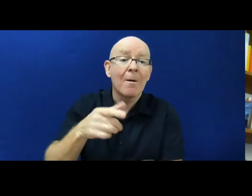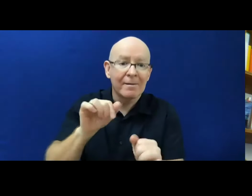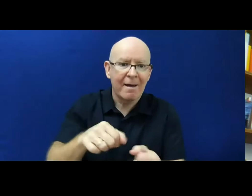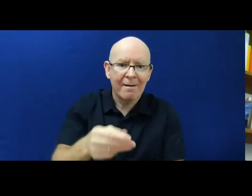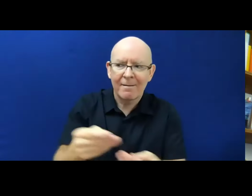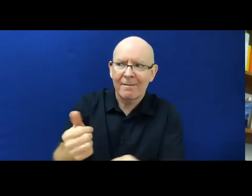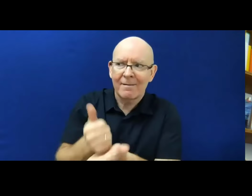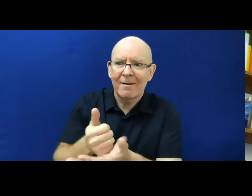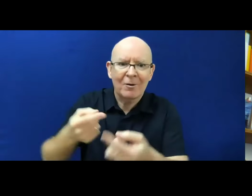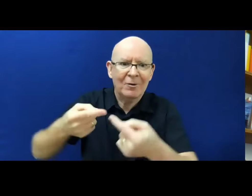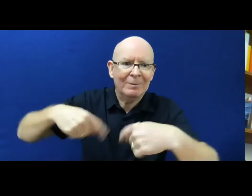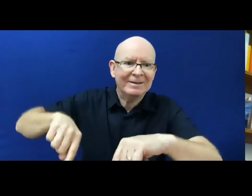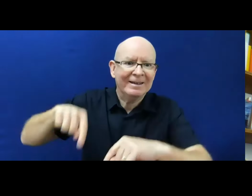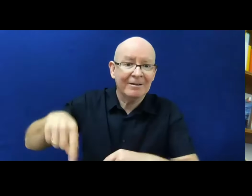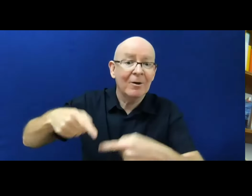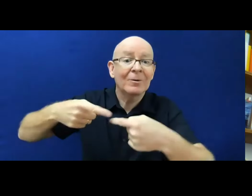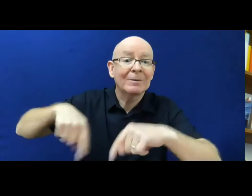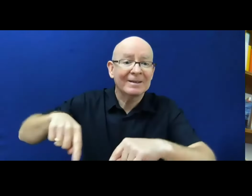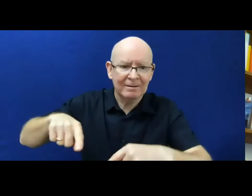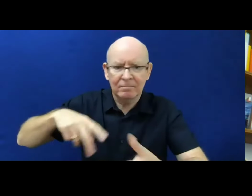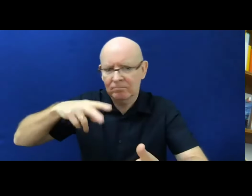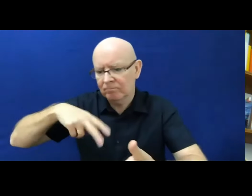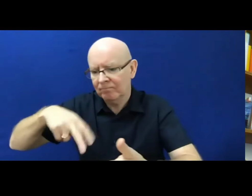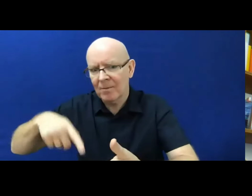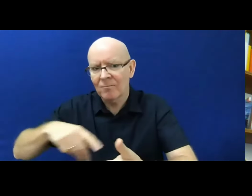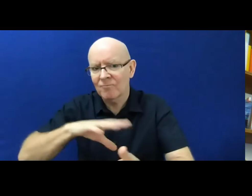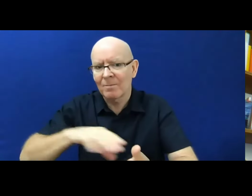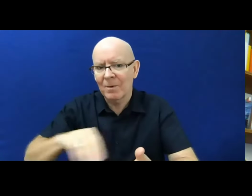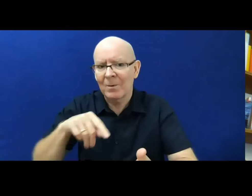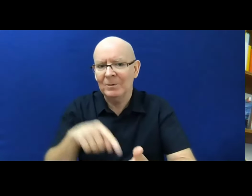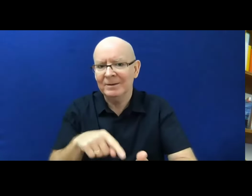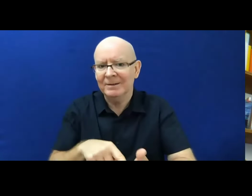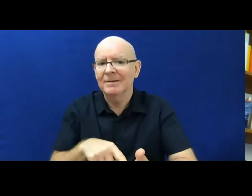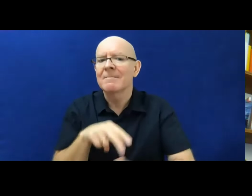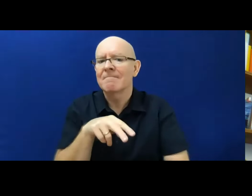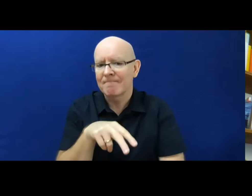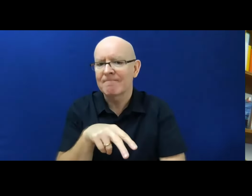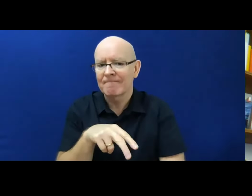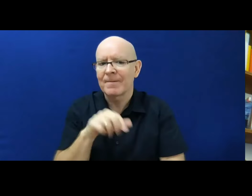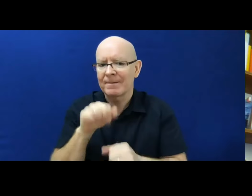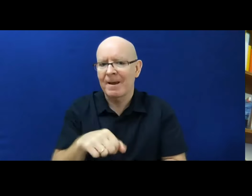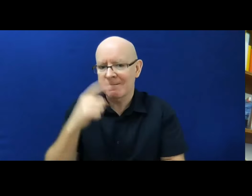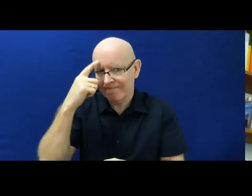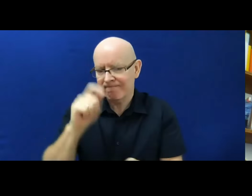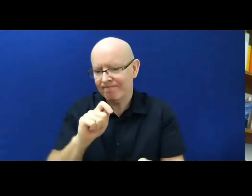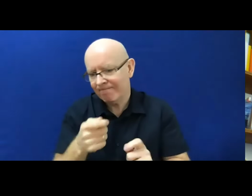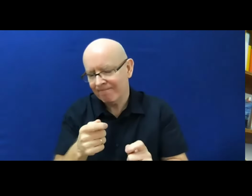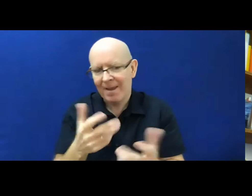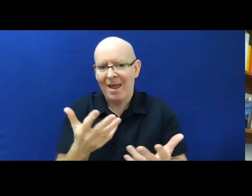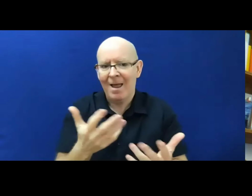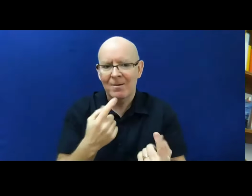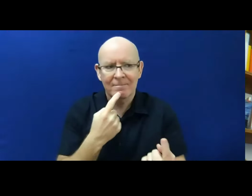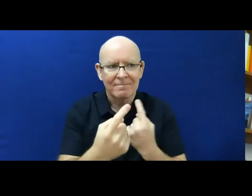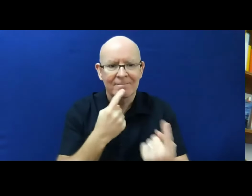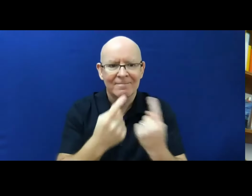puts forward a report, then the committee asks some list of issues, and then